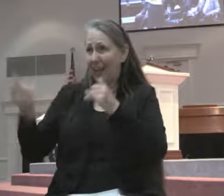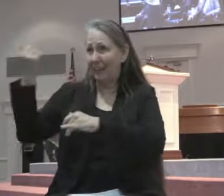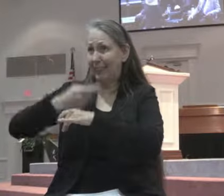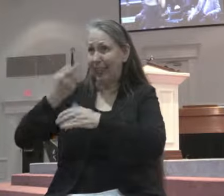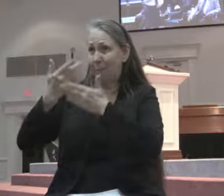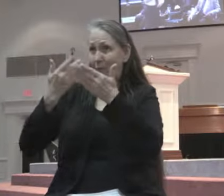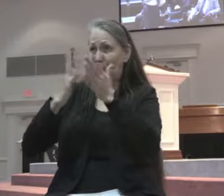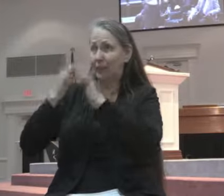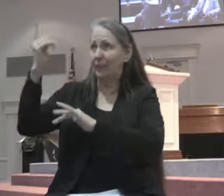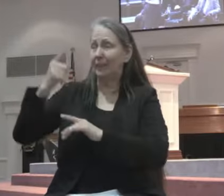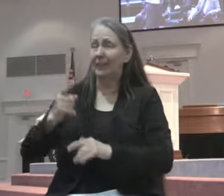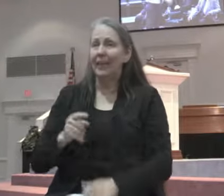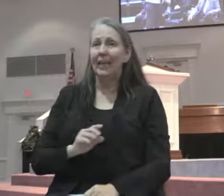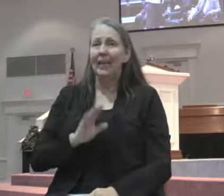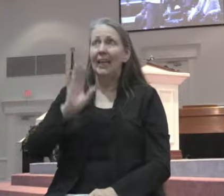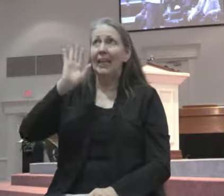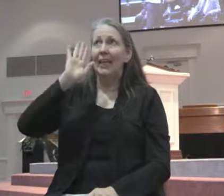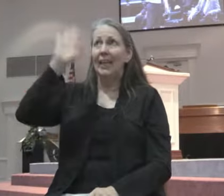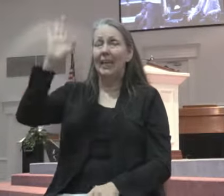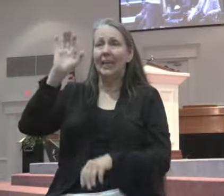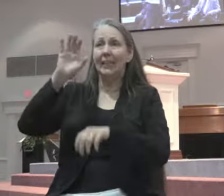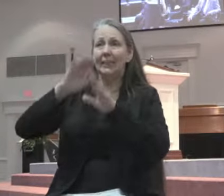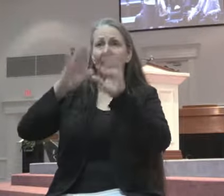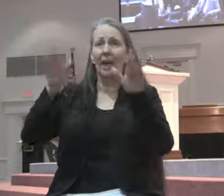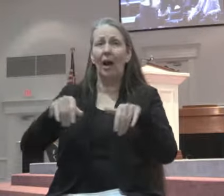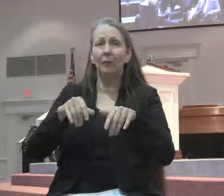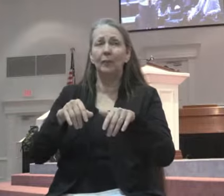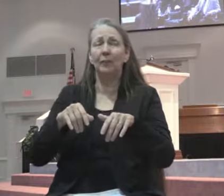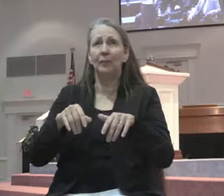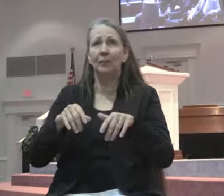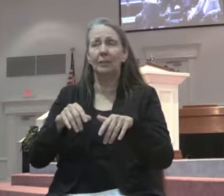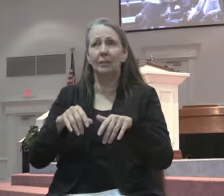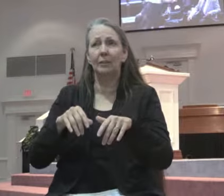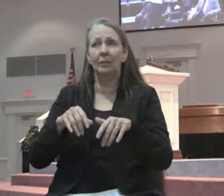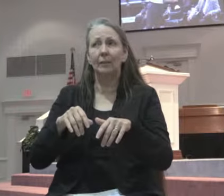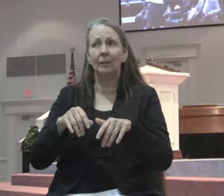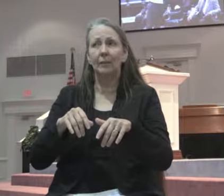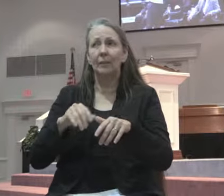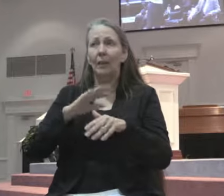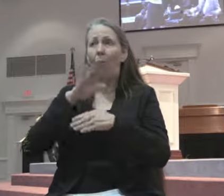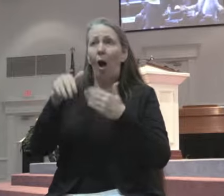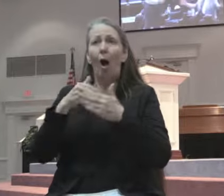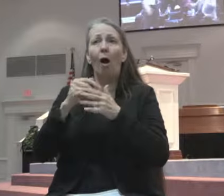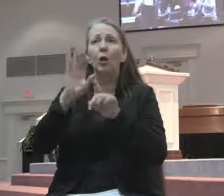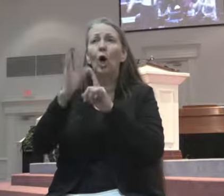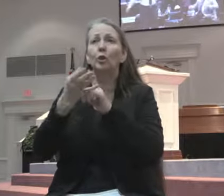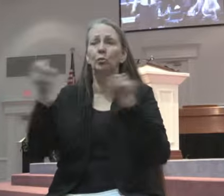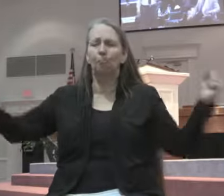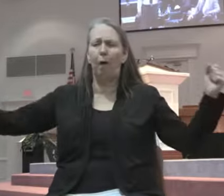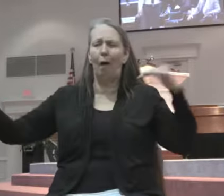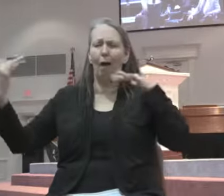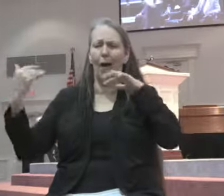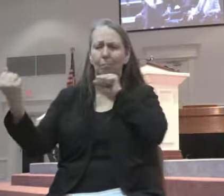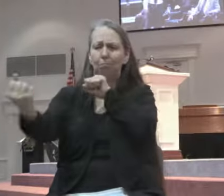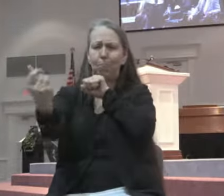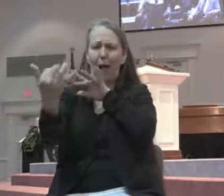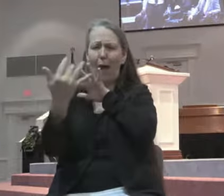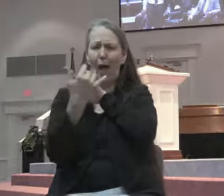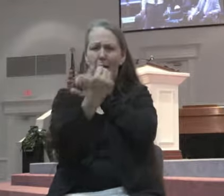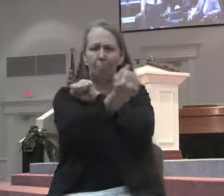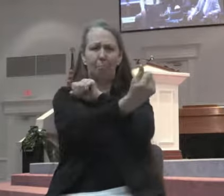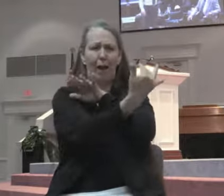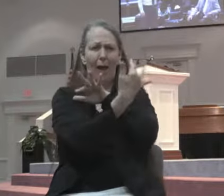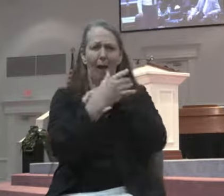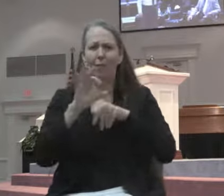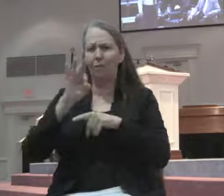his house would be established on top of the mountain. All nations were going to flow into it. They're going to come from all over the